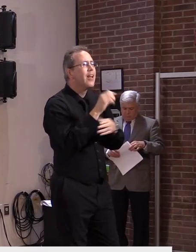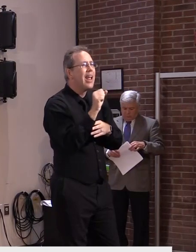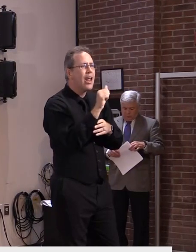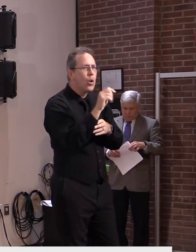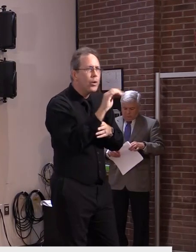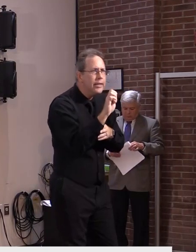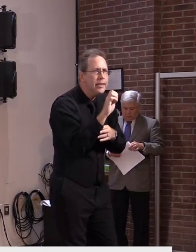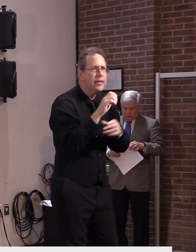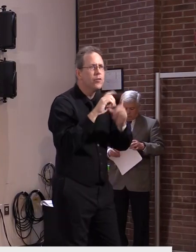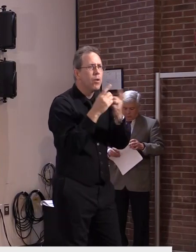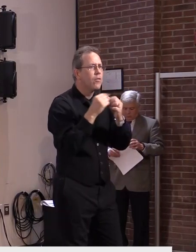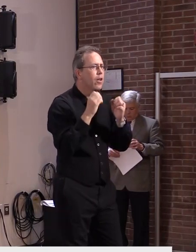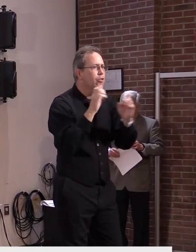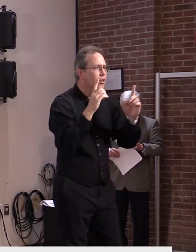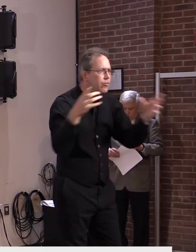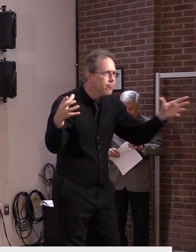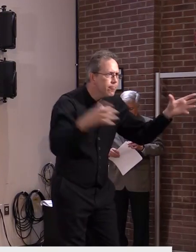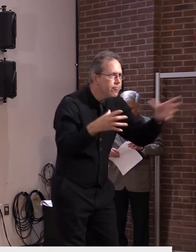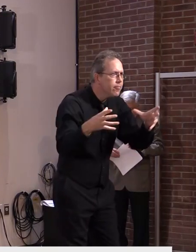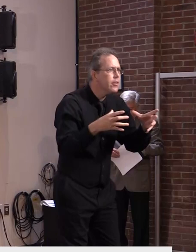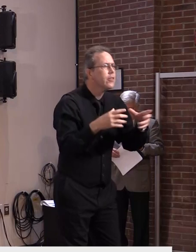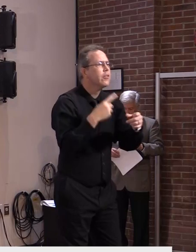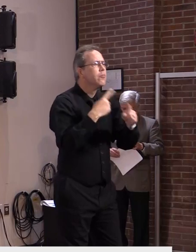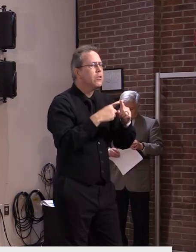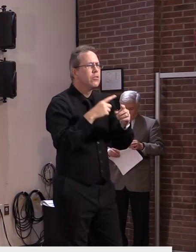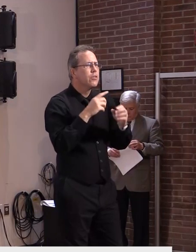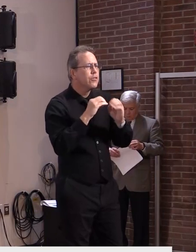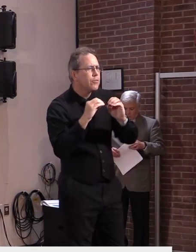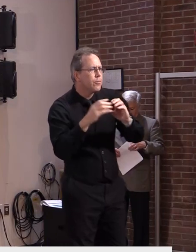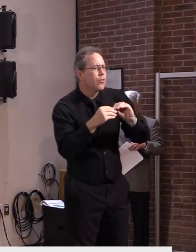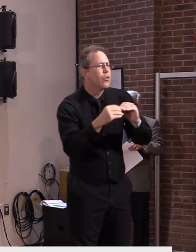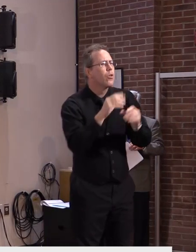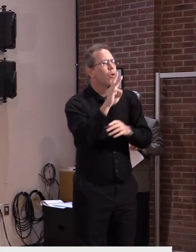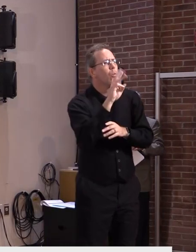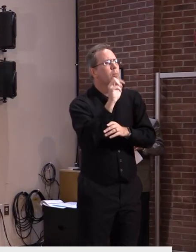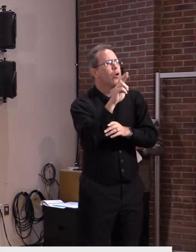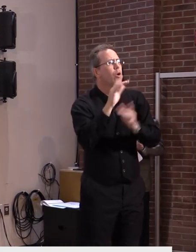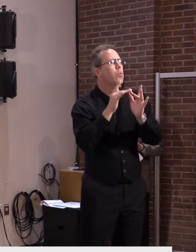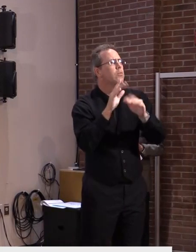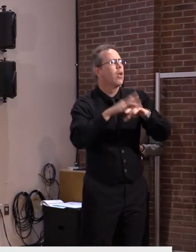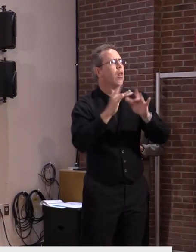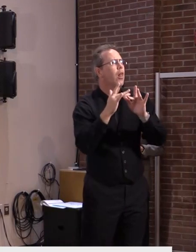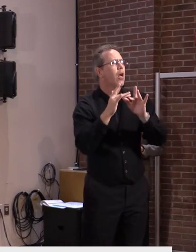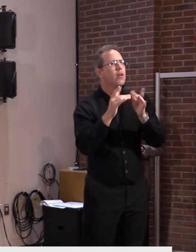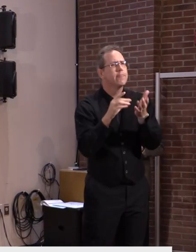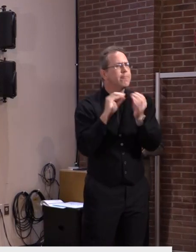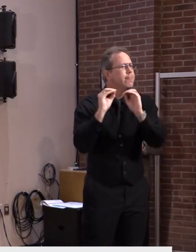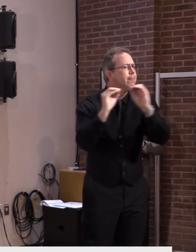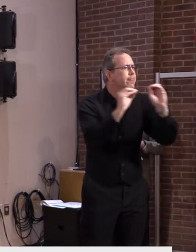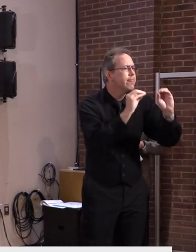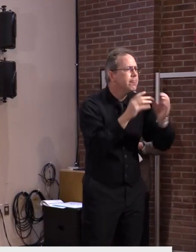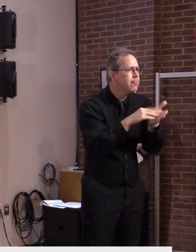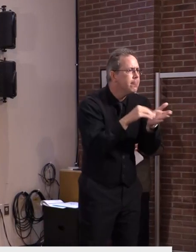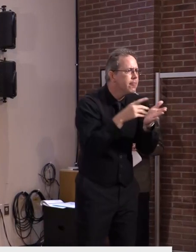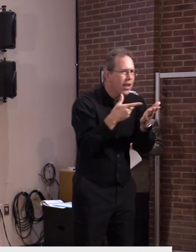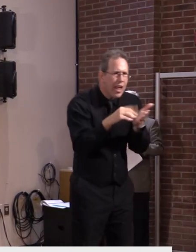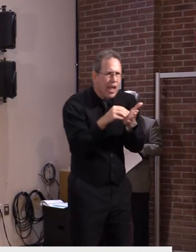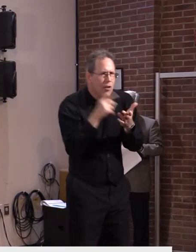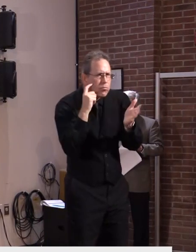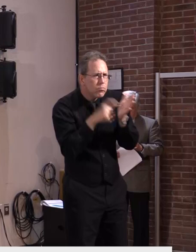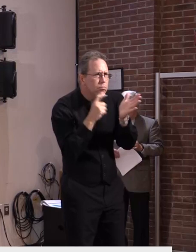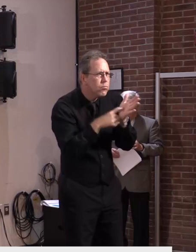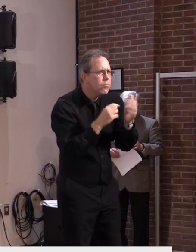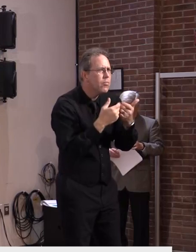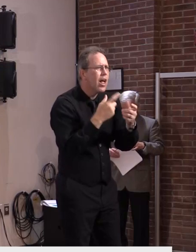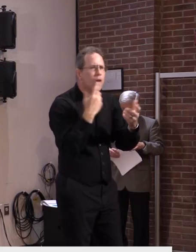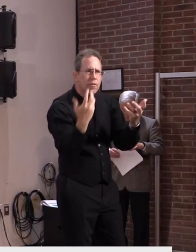Friday that overviewed Test to Stay in the context of all our other testing initiatives and started to outline the various